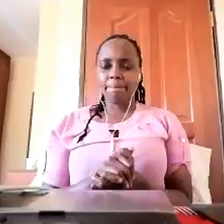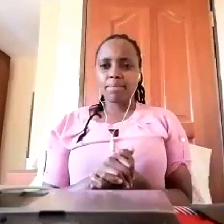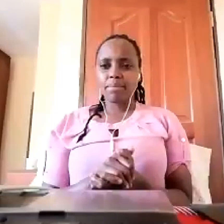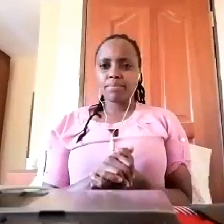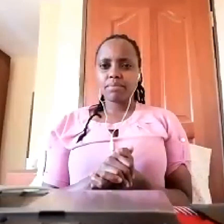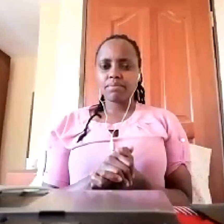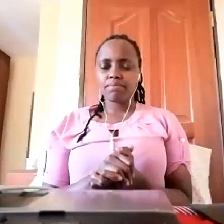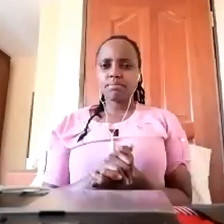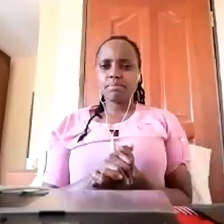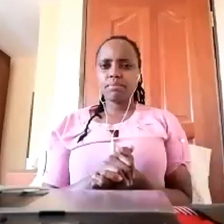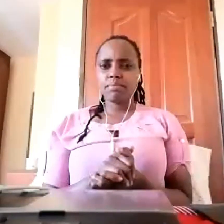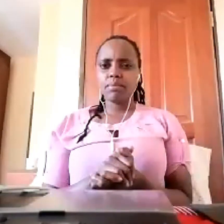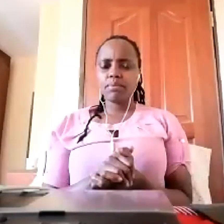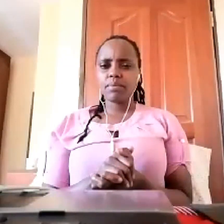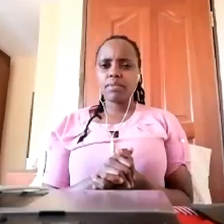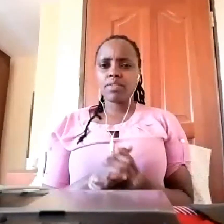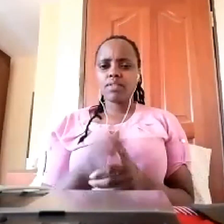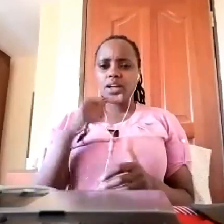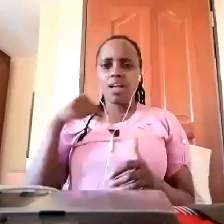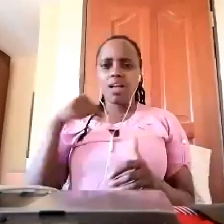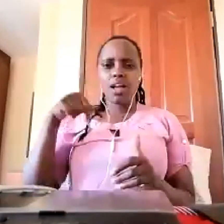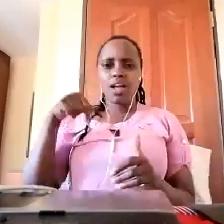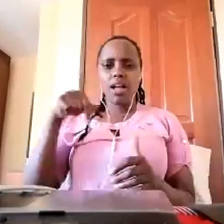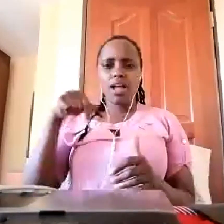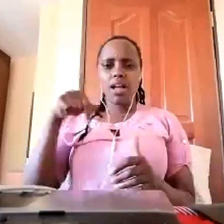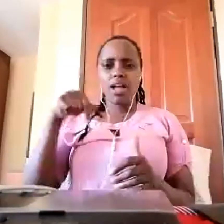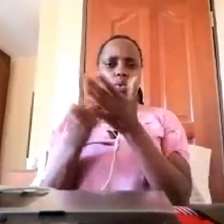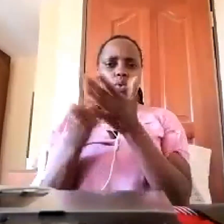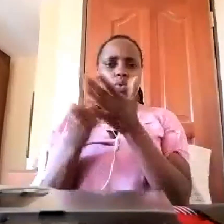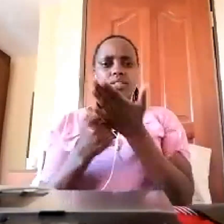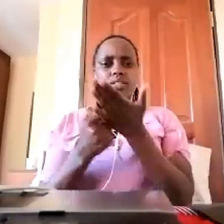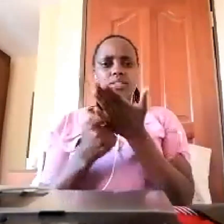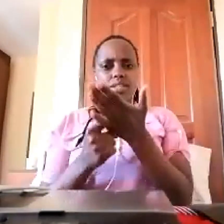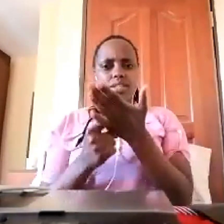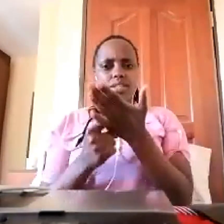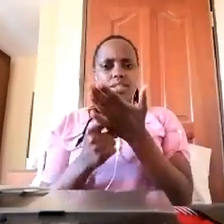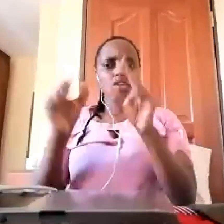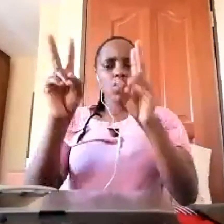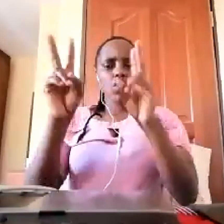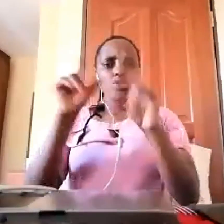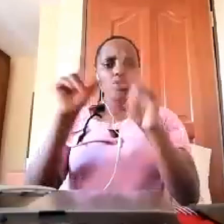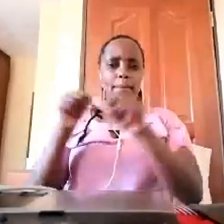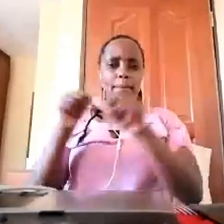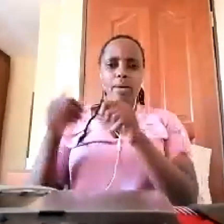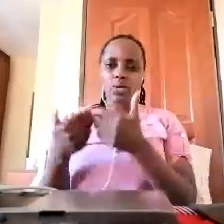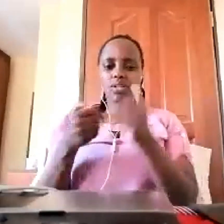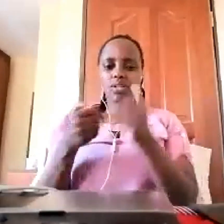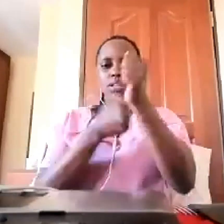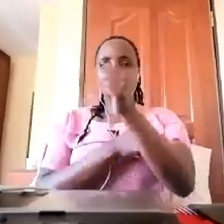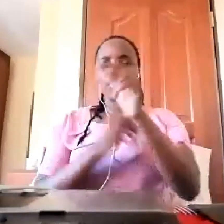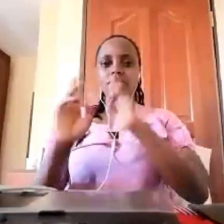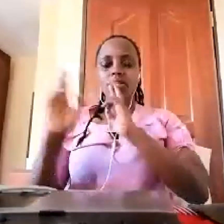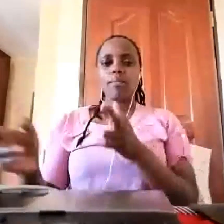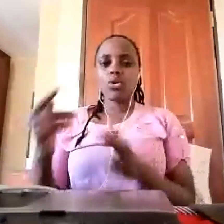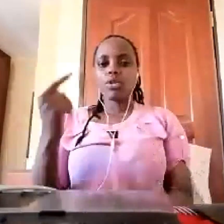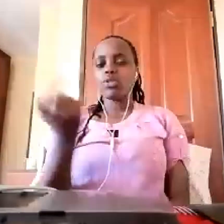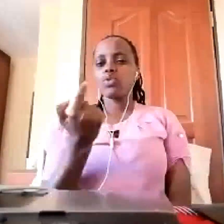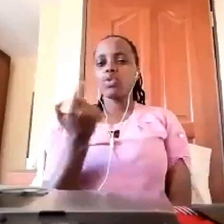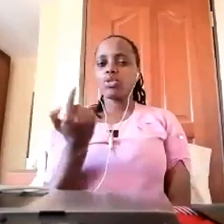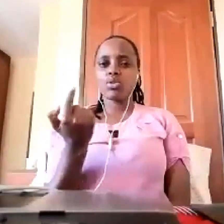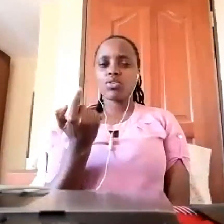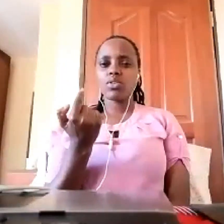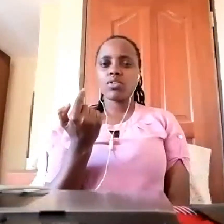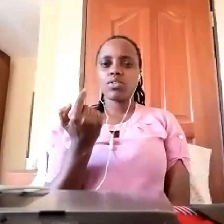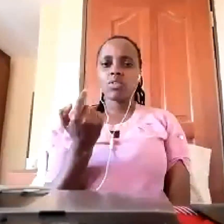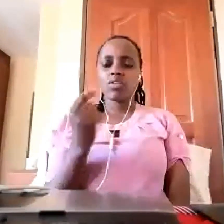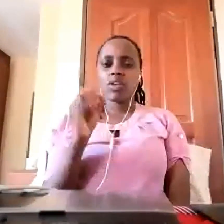It's just to, as we are discussing a number of issues regarding complementary reports. Kindly,